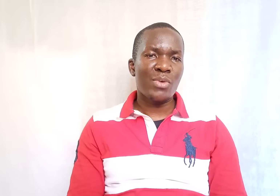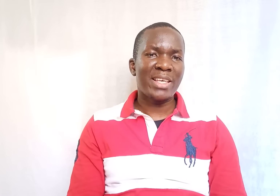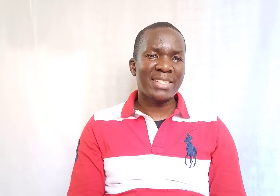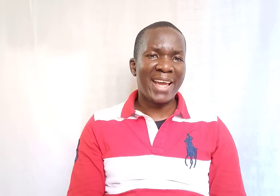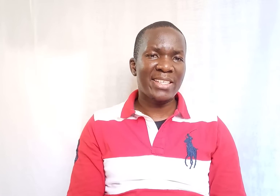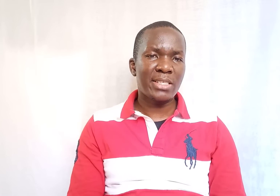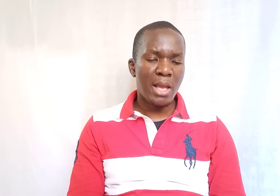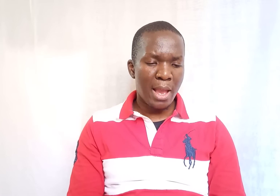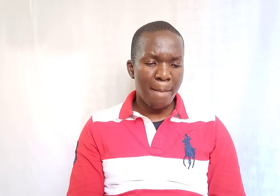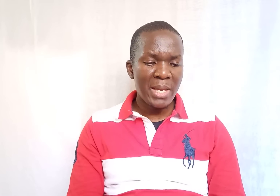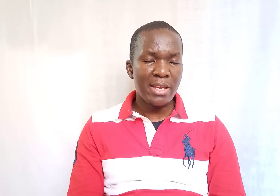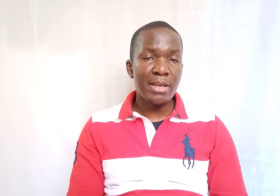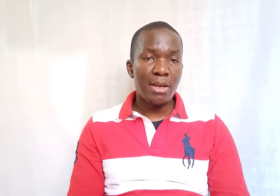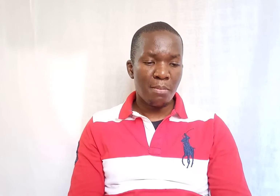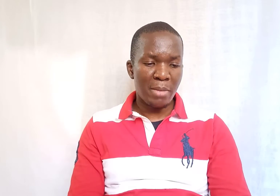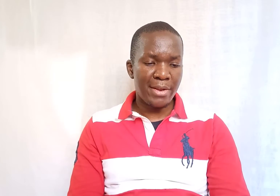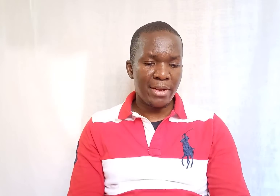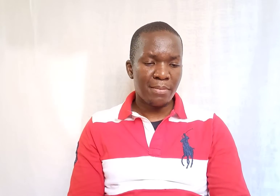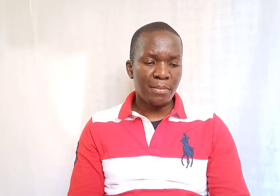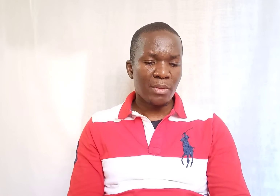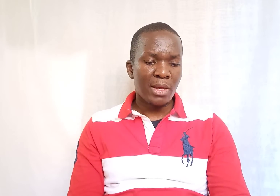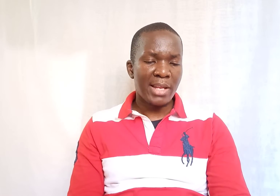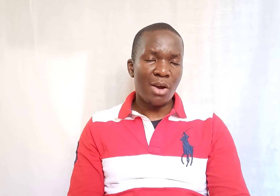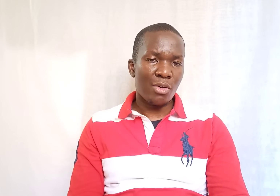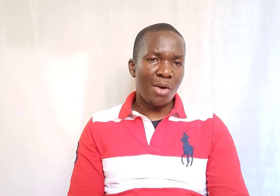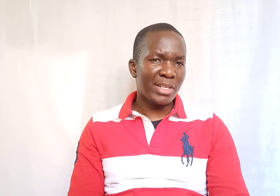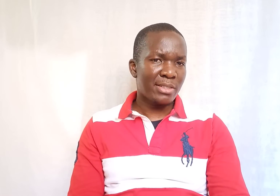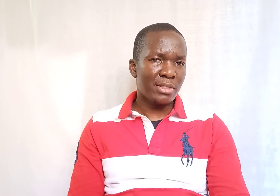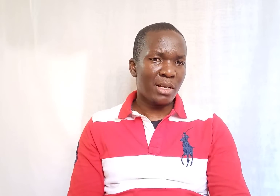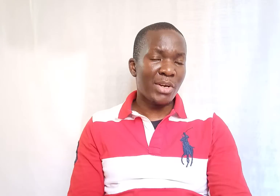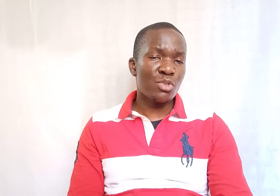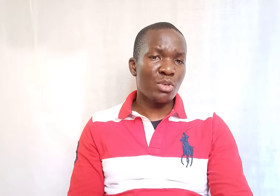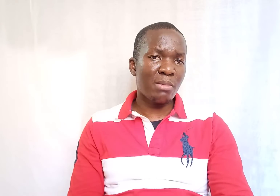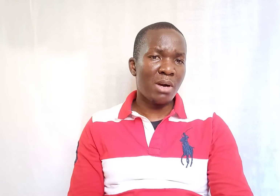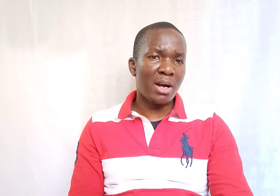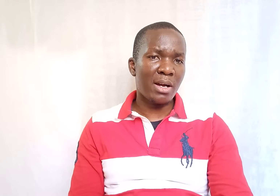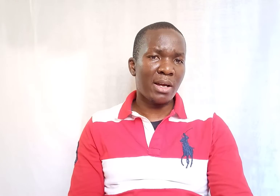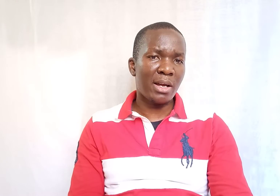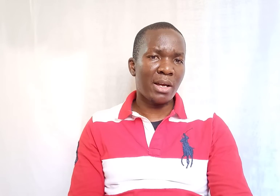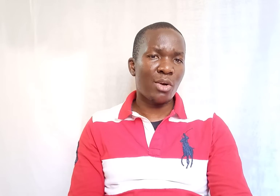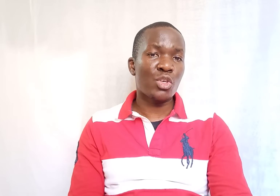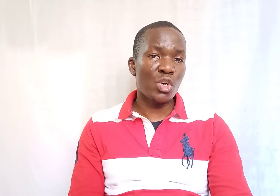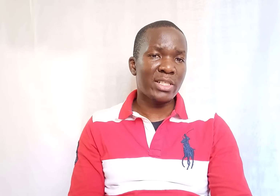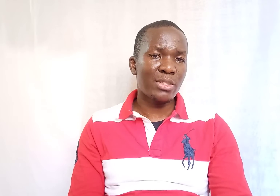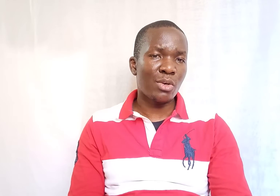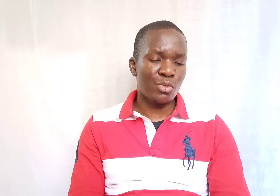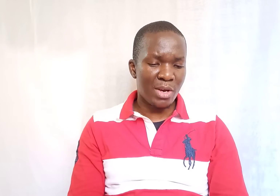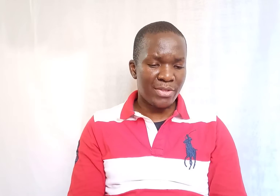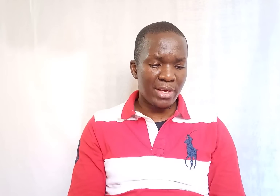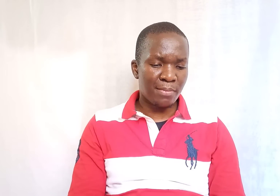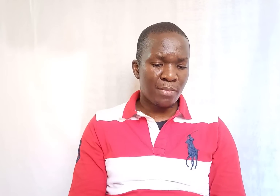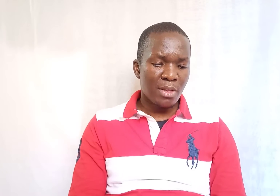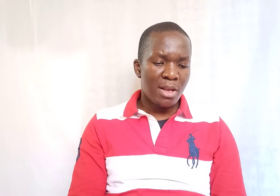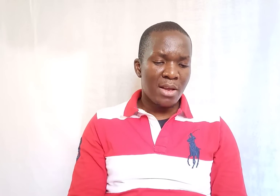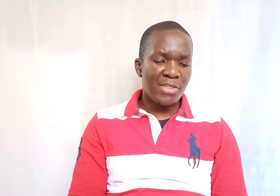the signs being made. Now, I want you to remember or note on one thing,